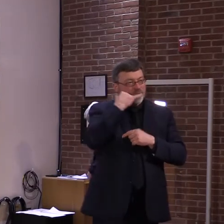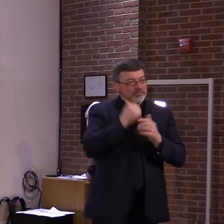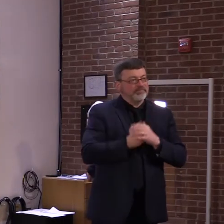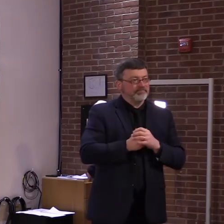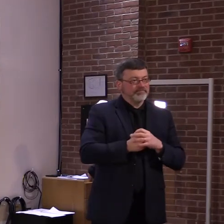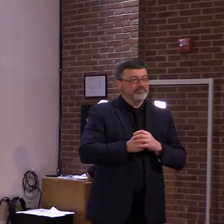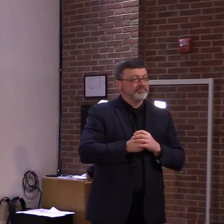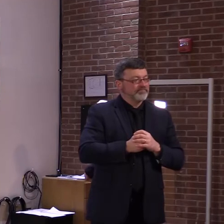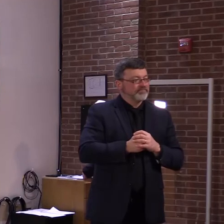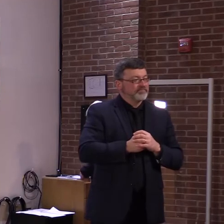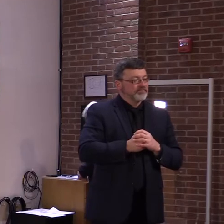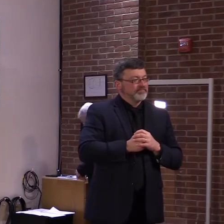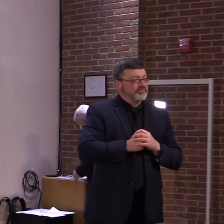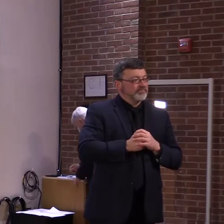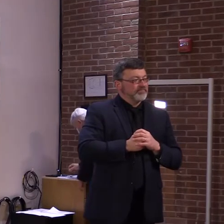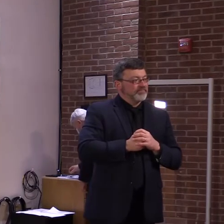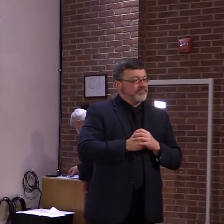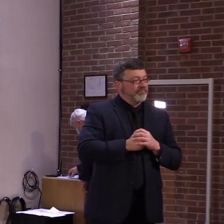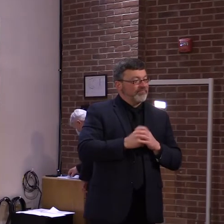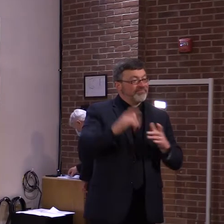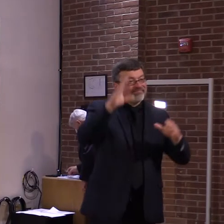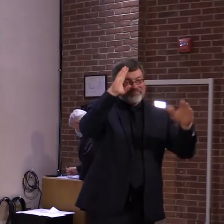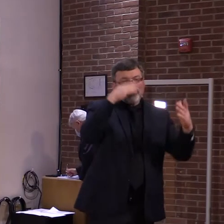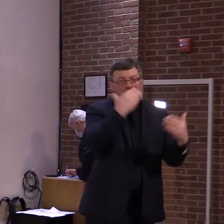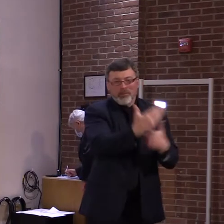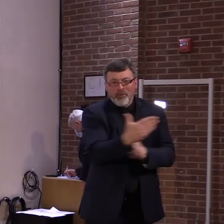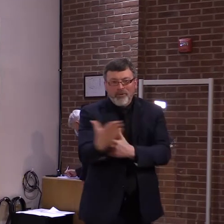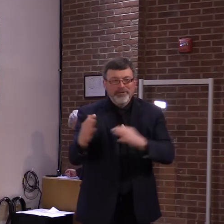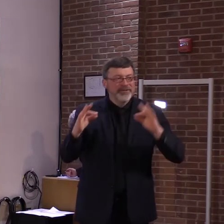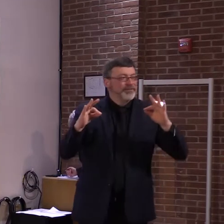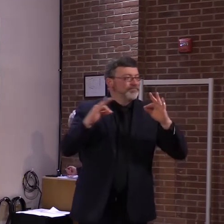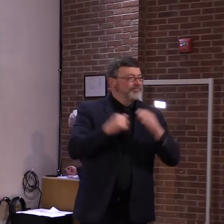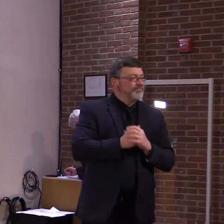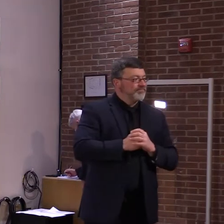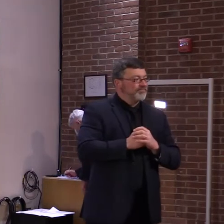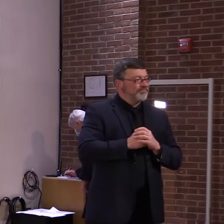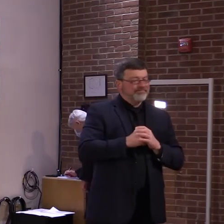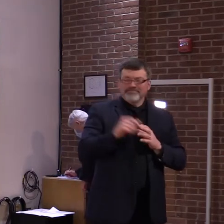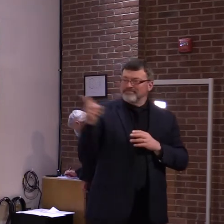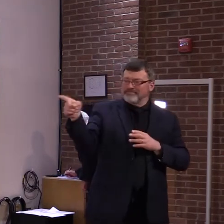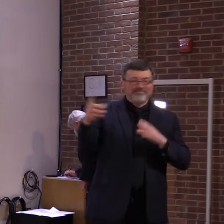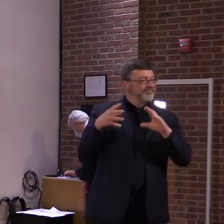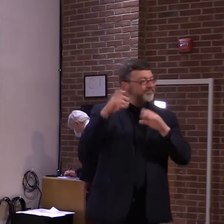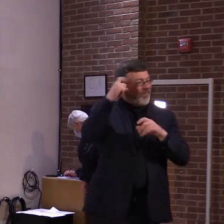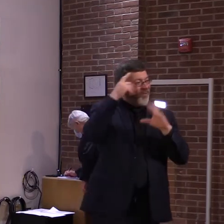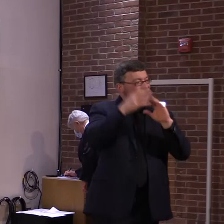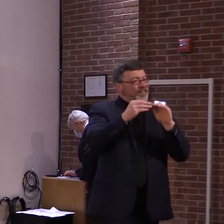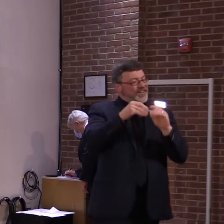Hi, good morning, everybody. Governor, I have to say that was a nice Mother's Day card you gave your mother right there.